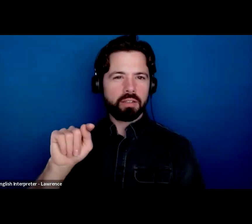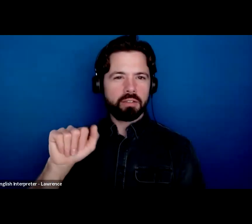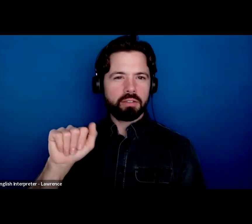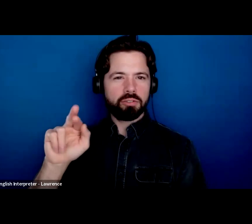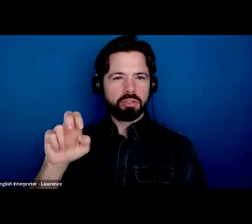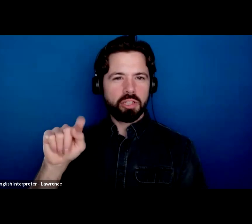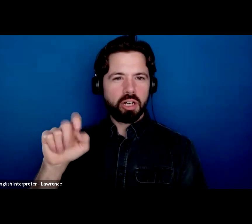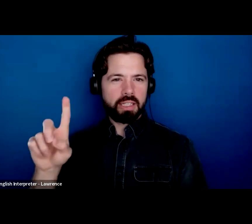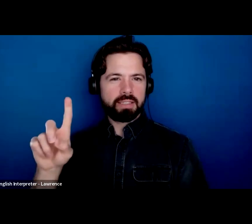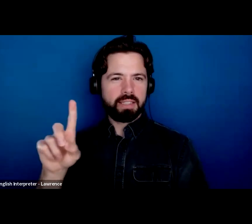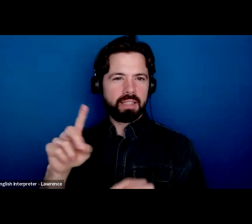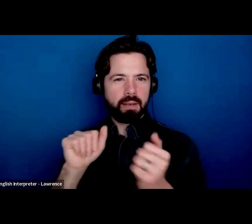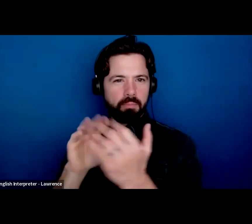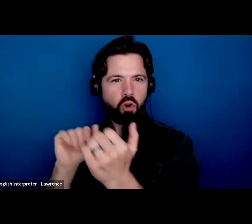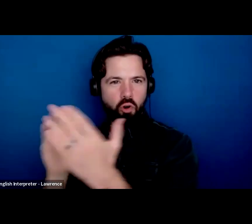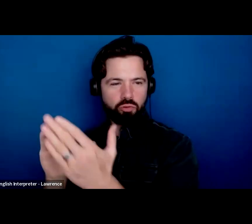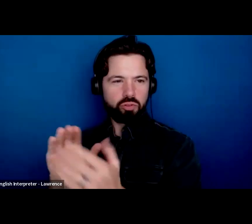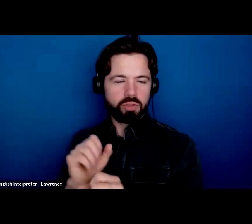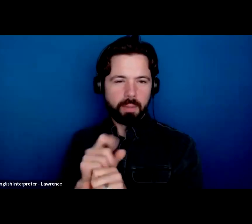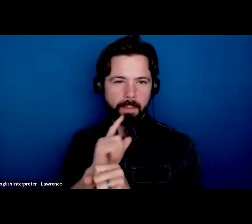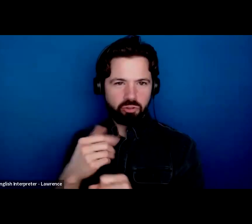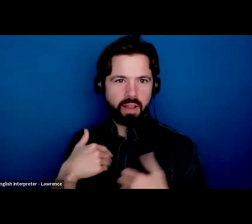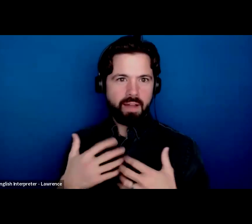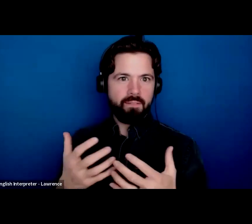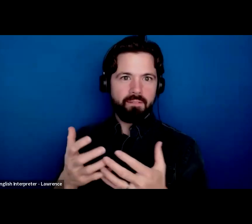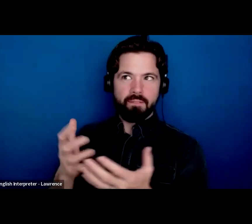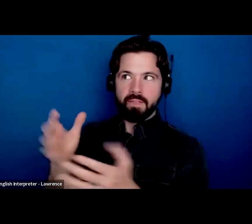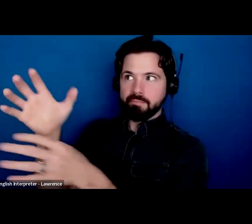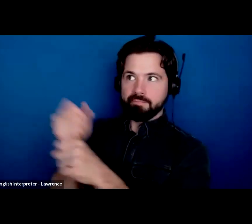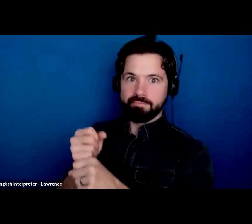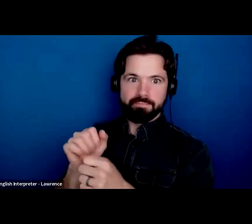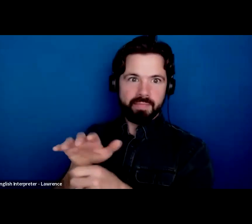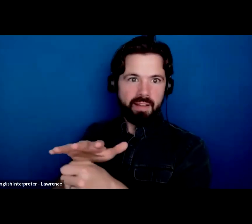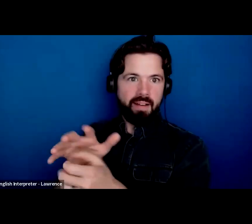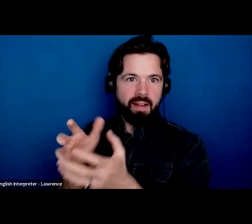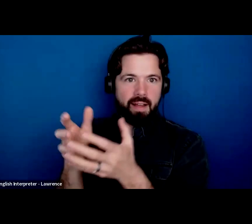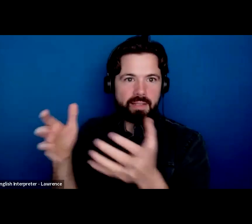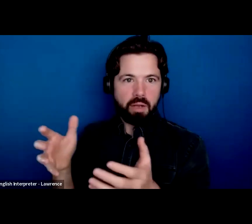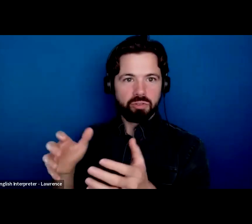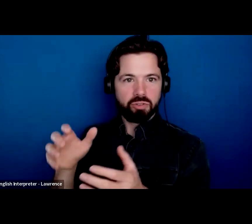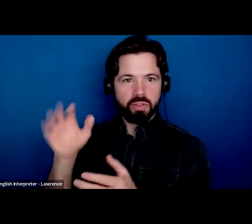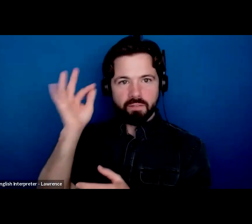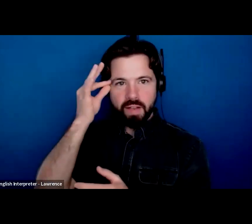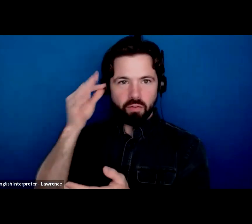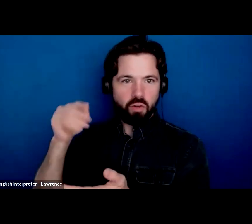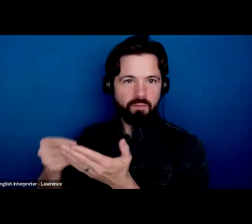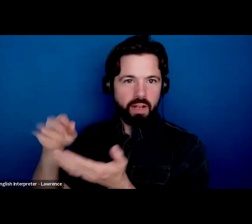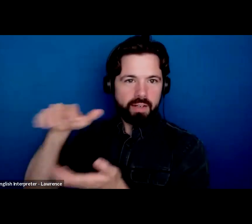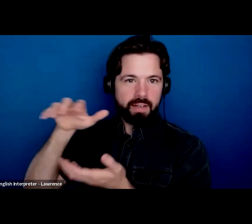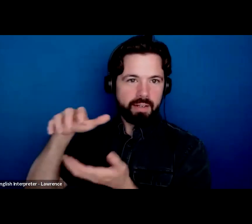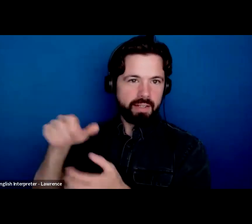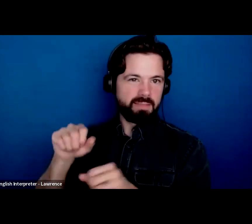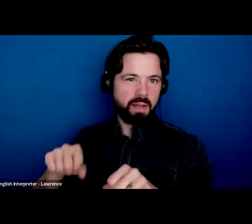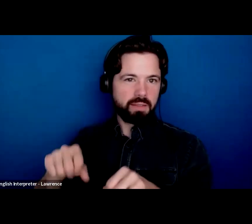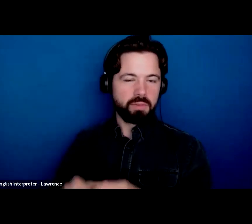trying to get as much federal funding opportunities as possible as it relates to the rate study. But one of